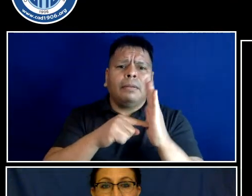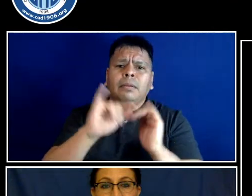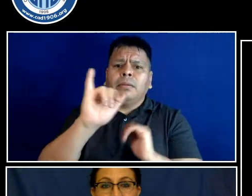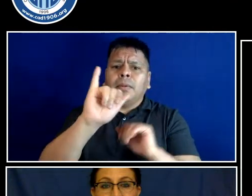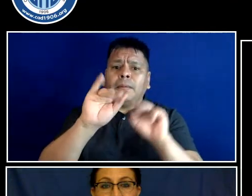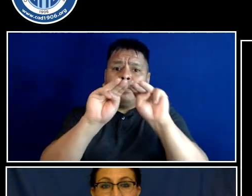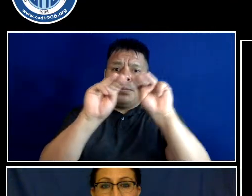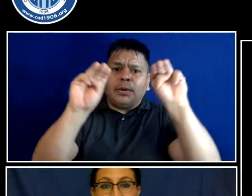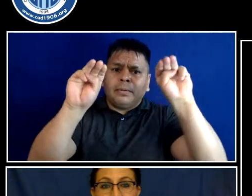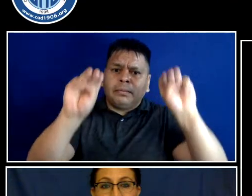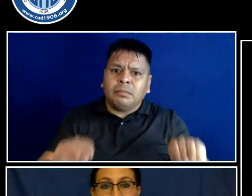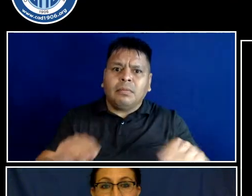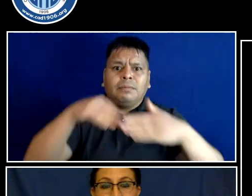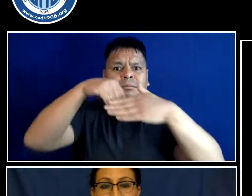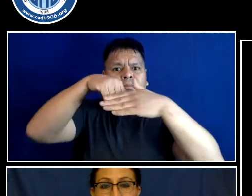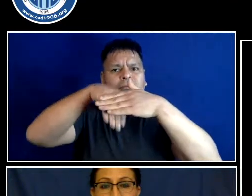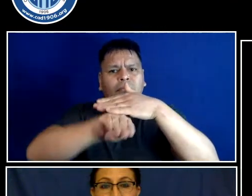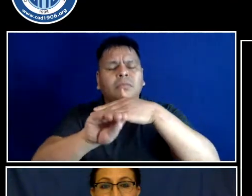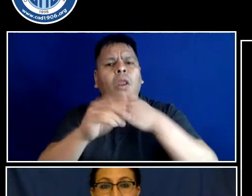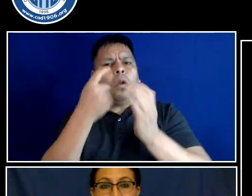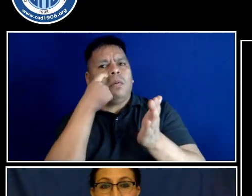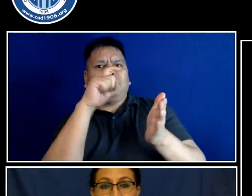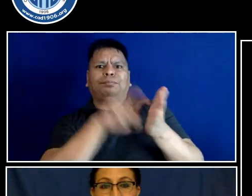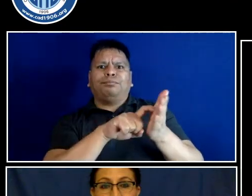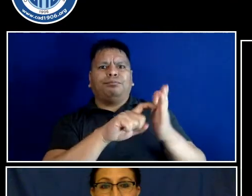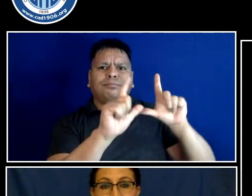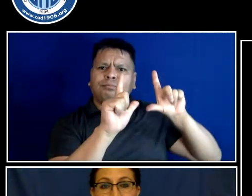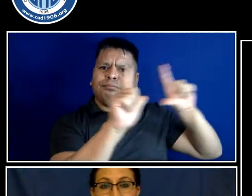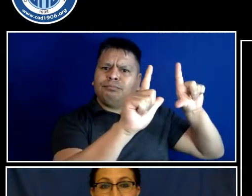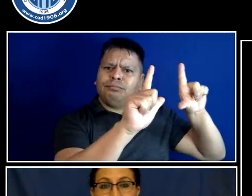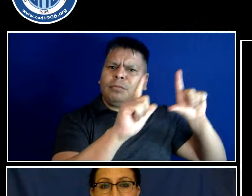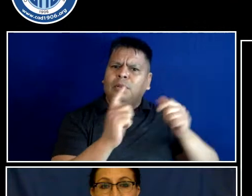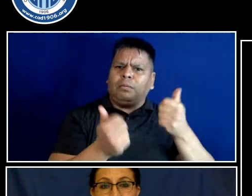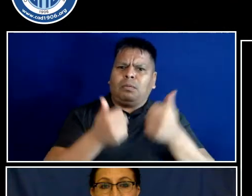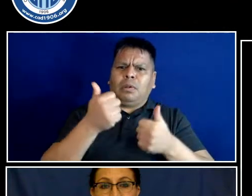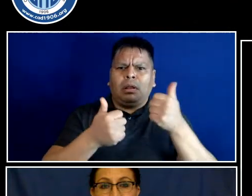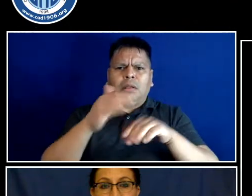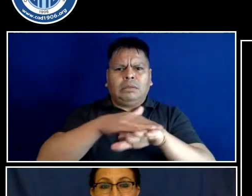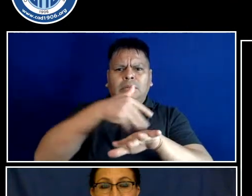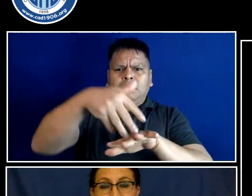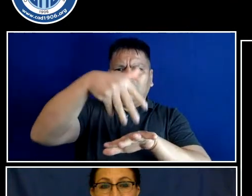recognize the contributions by the ancestral indigenous community.